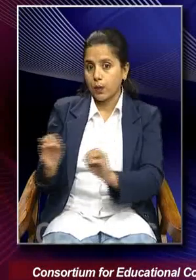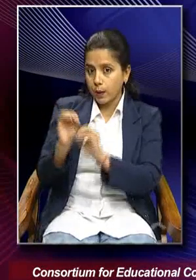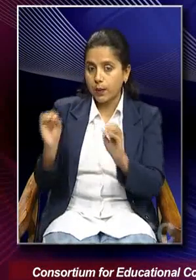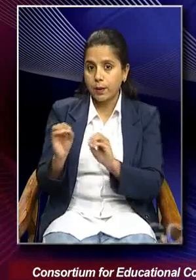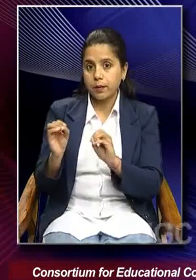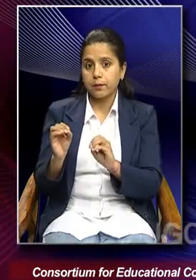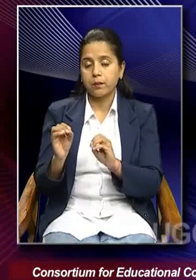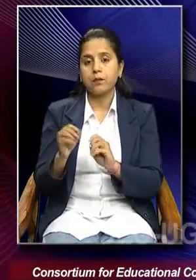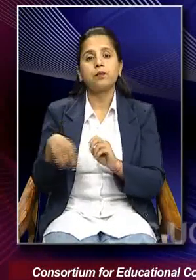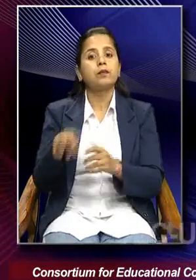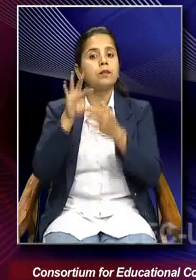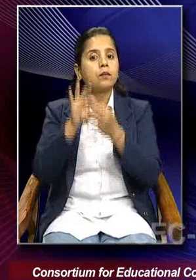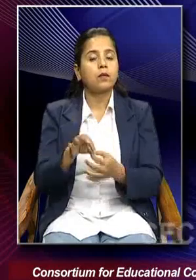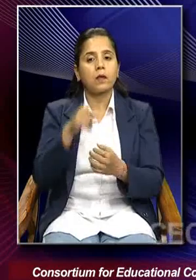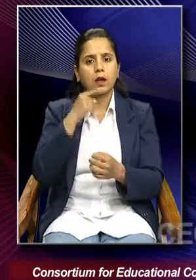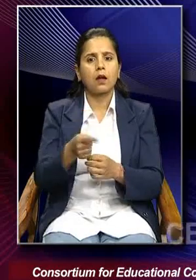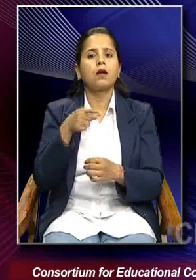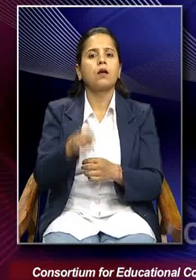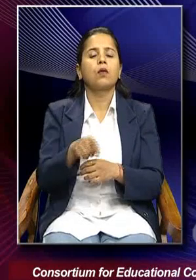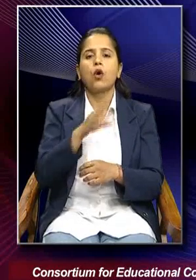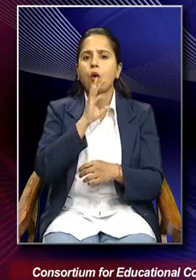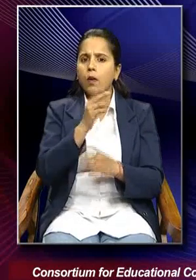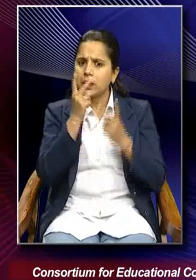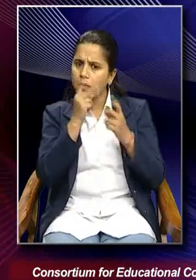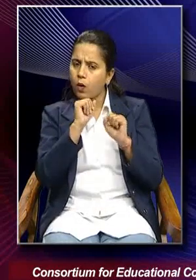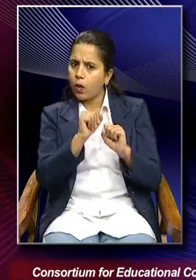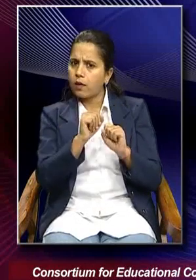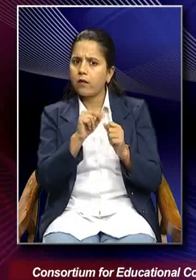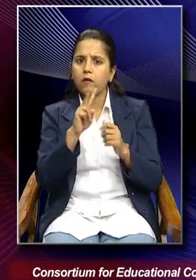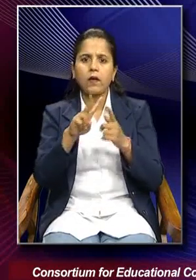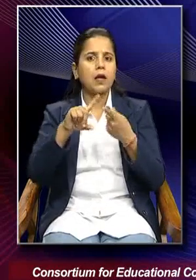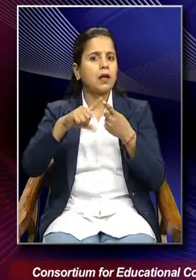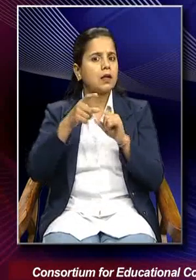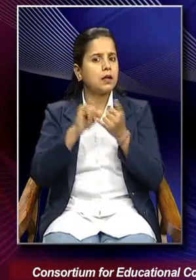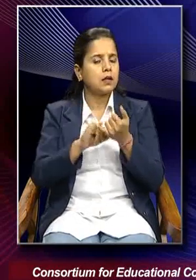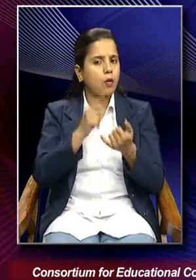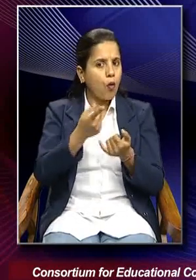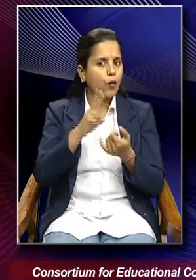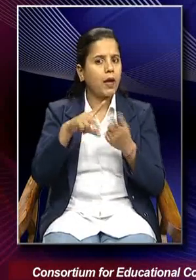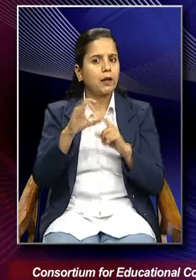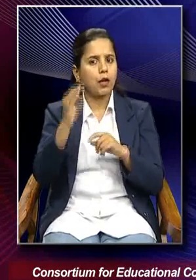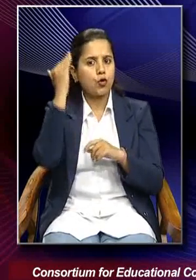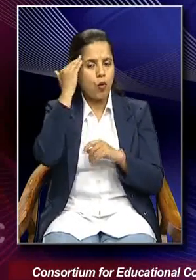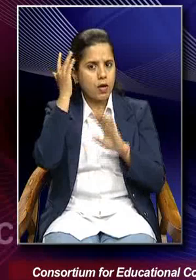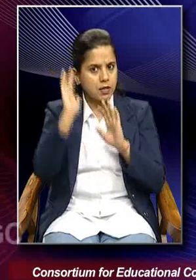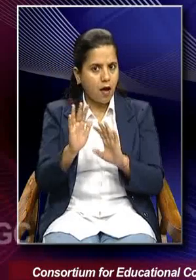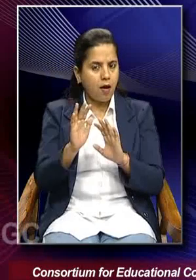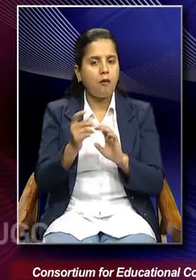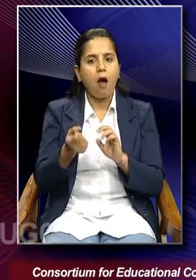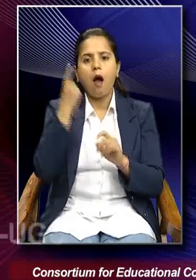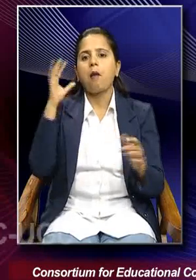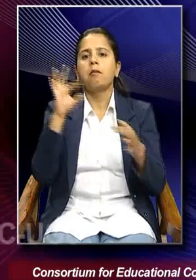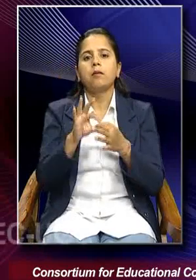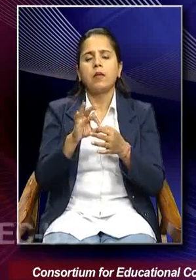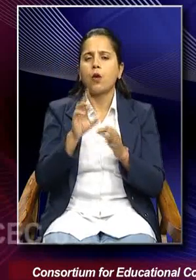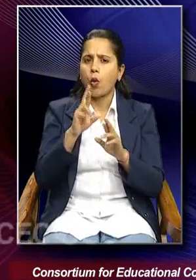non-existence pertains to the sanctity of the Vedas or Vedic knowledge. Fine. So, I think it would be